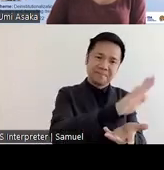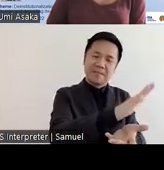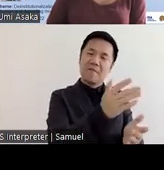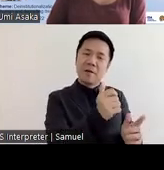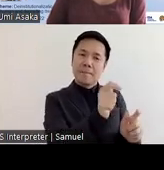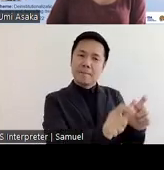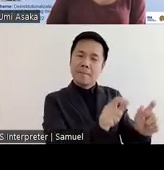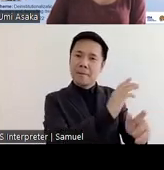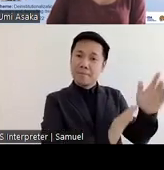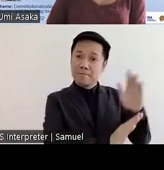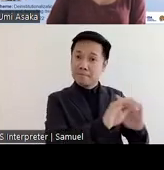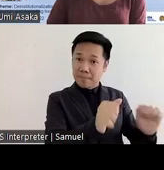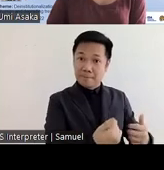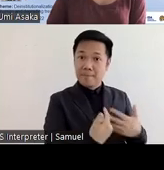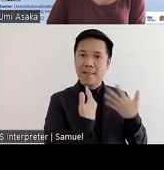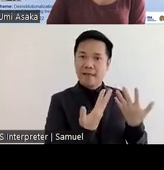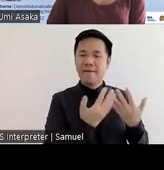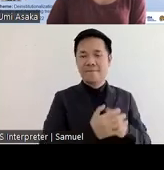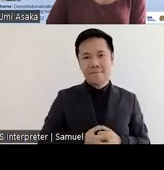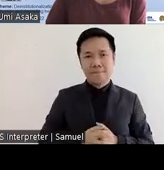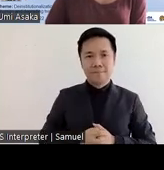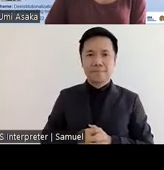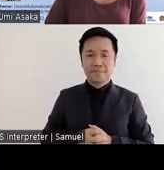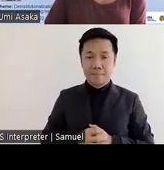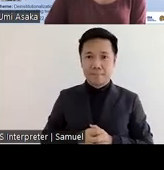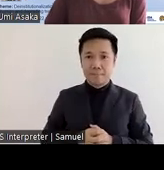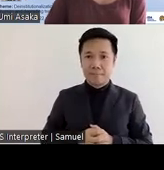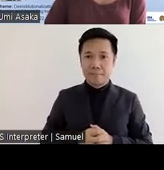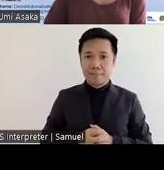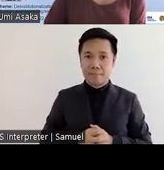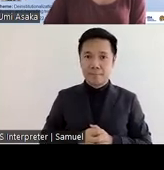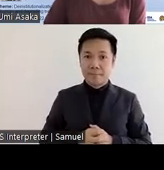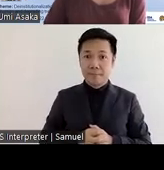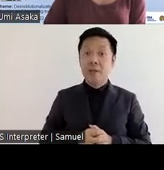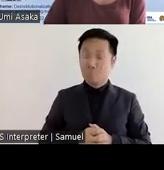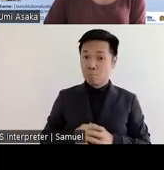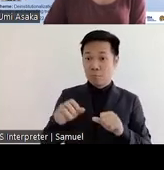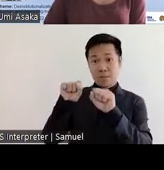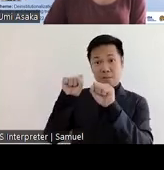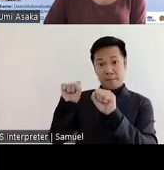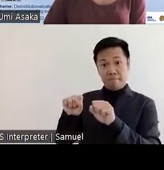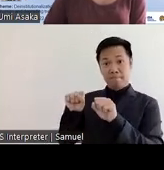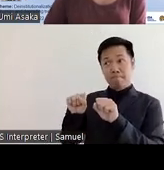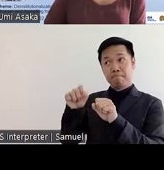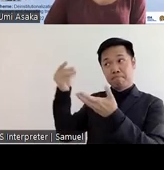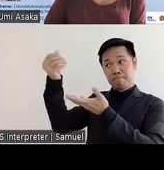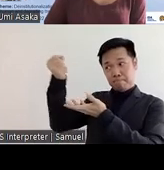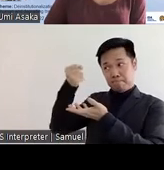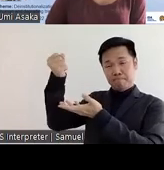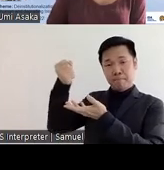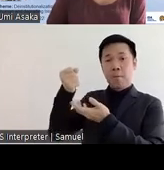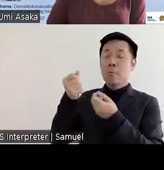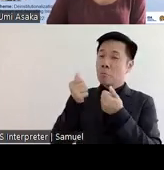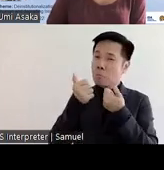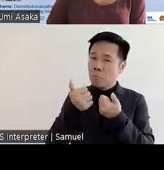how people can use the support work hours. This system is quite advanced, but unfortunately, it is only available